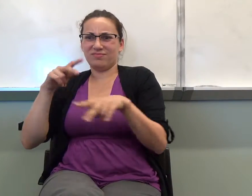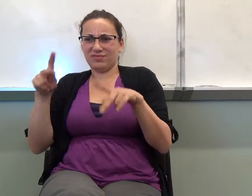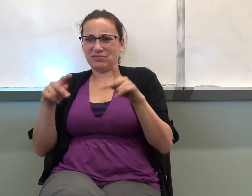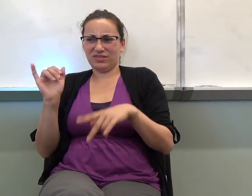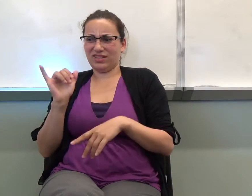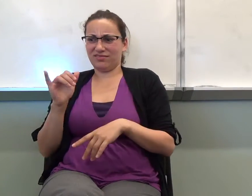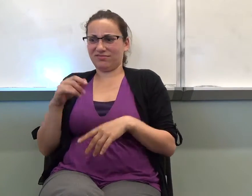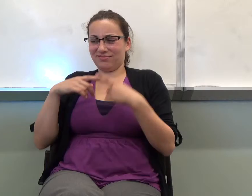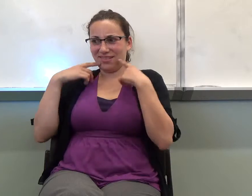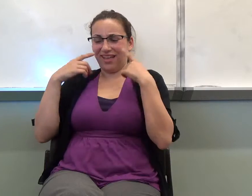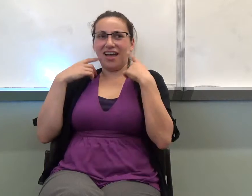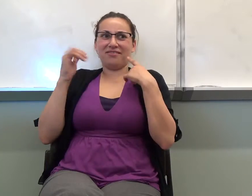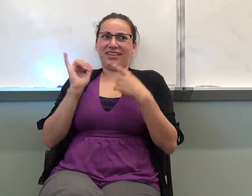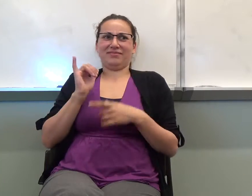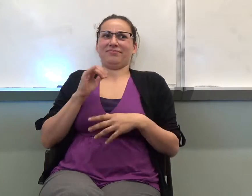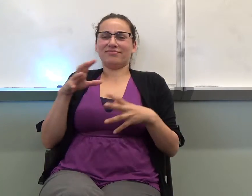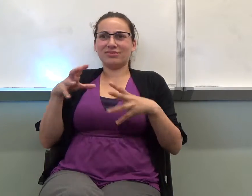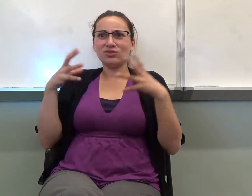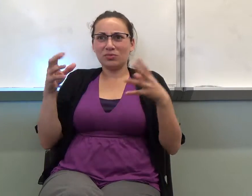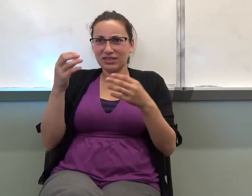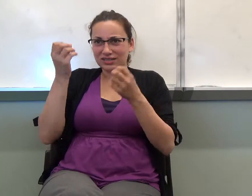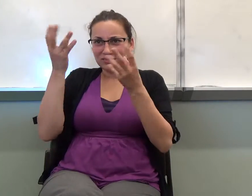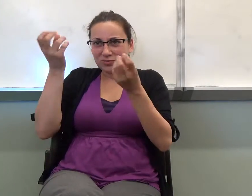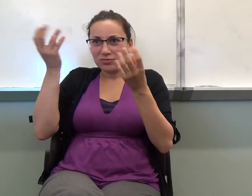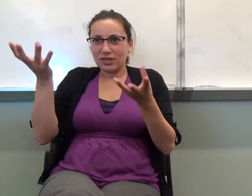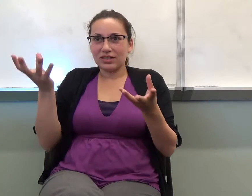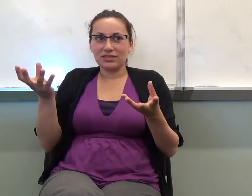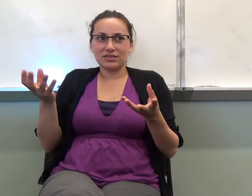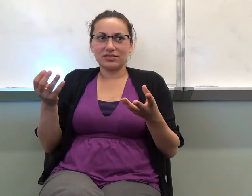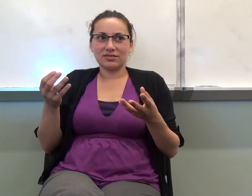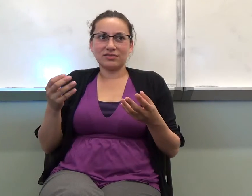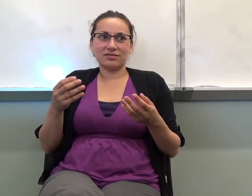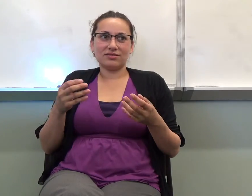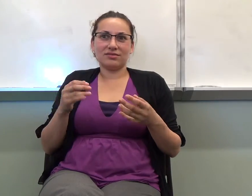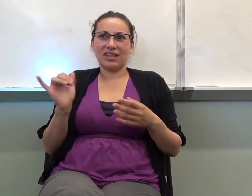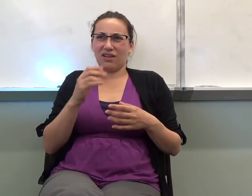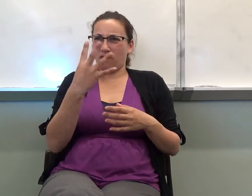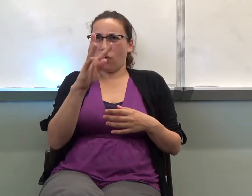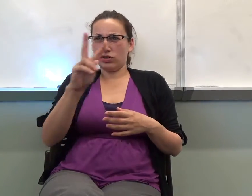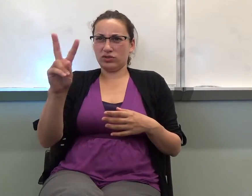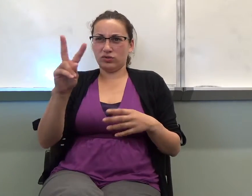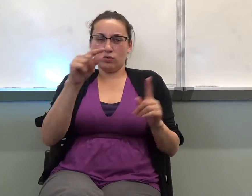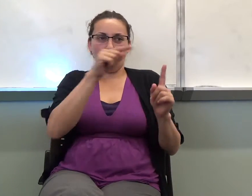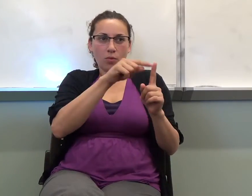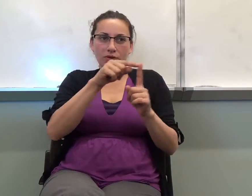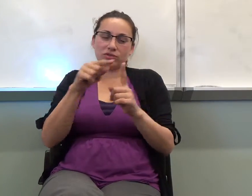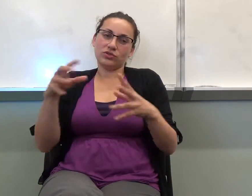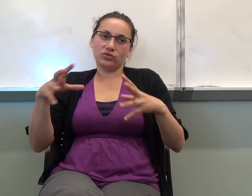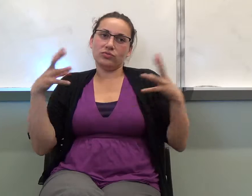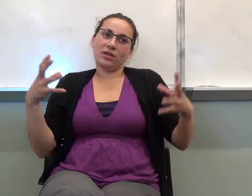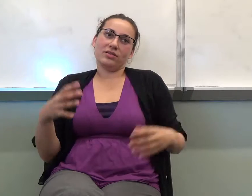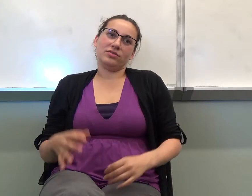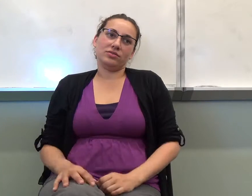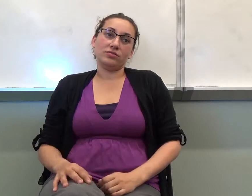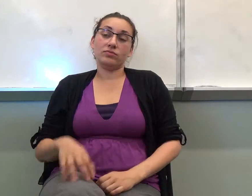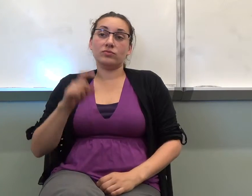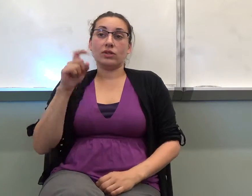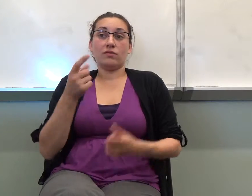are you doing? Nobody wants to figure out what 42 points are doing. So what you have to do is what's